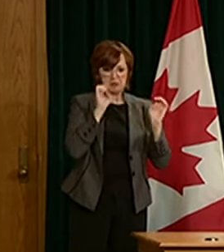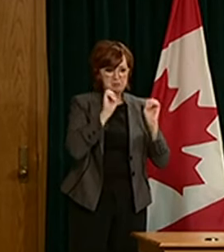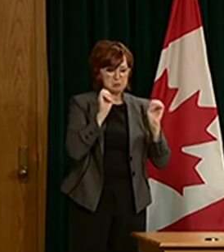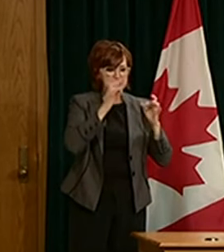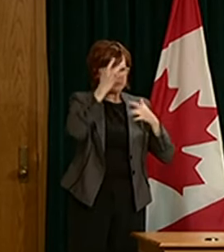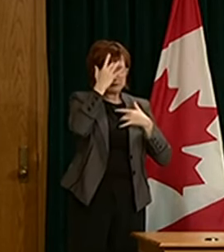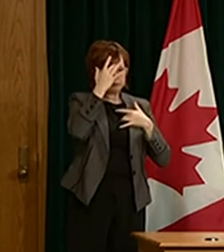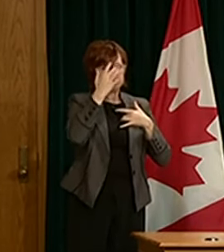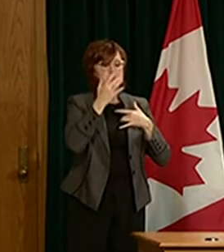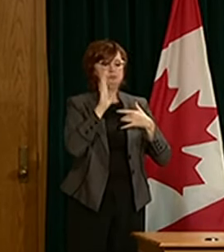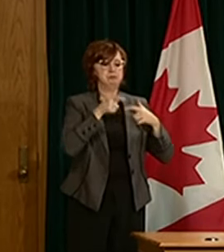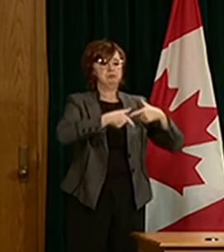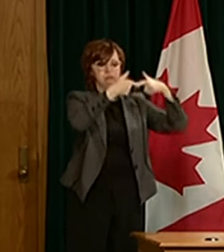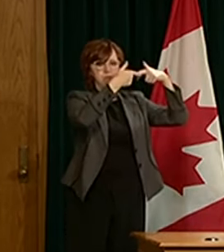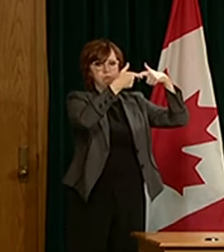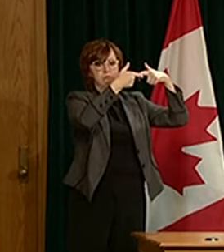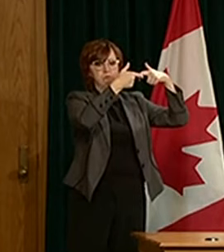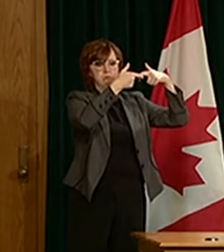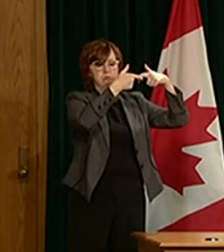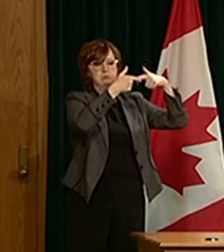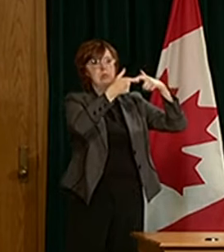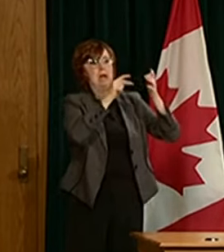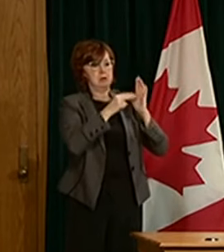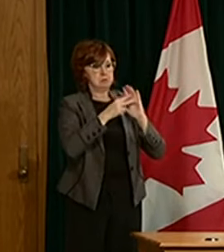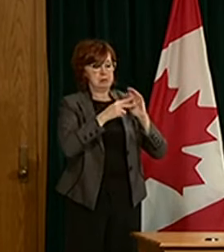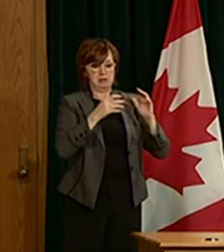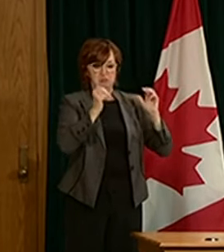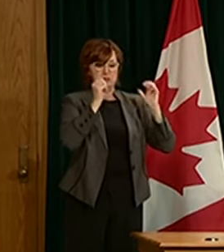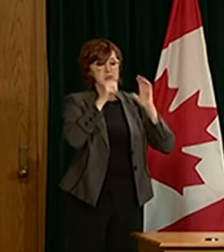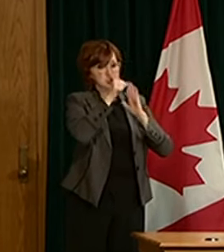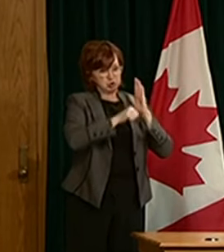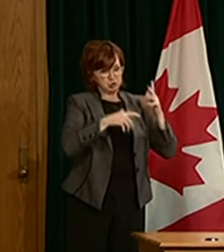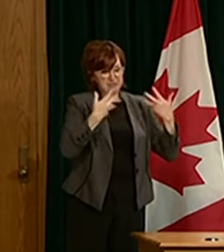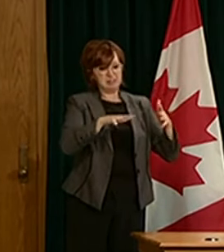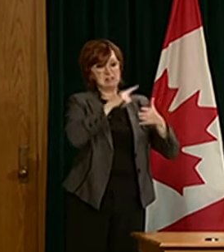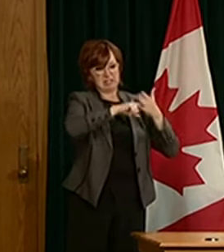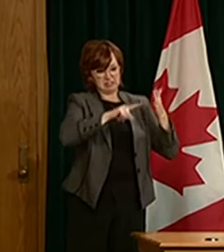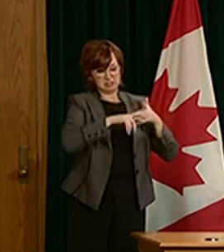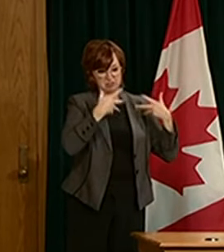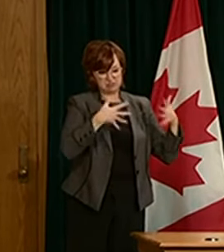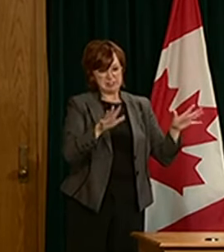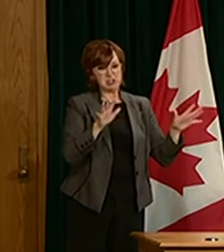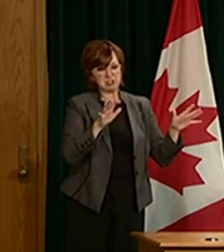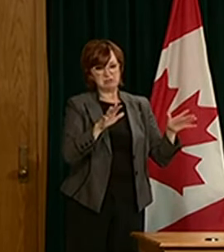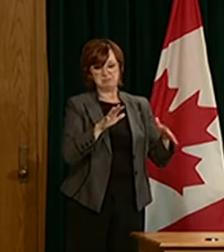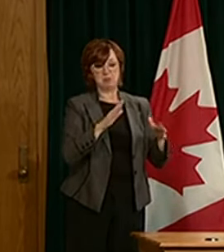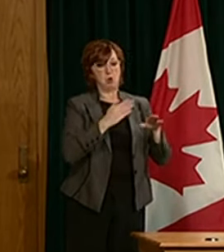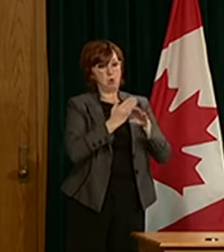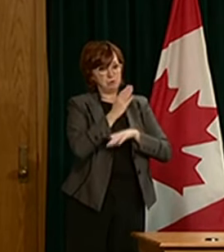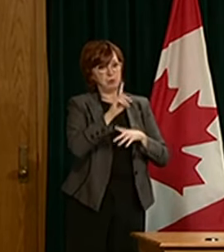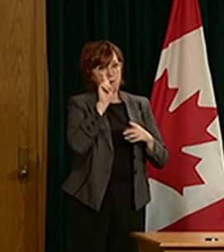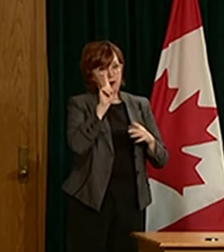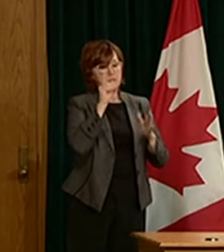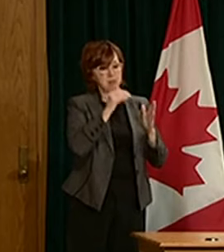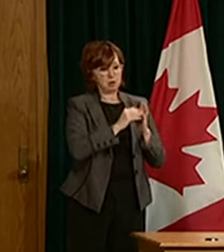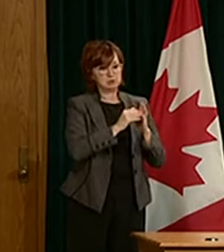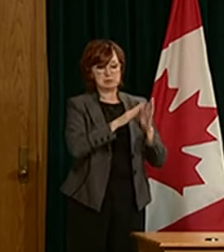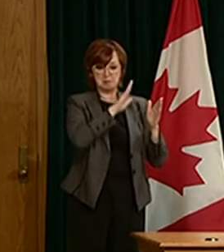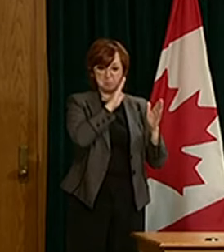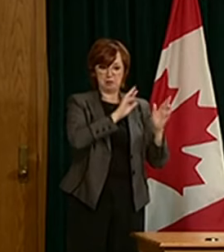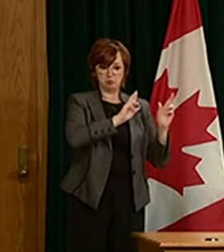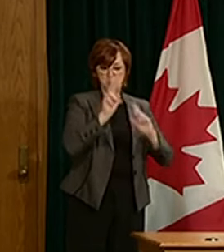across our acute hospitals. We are planning a staged expansion of acute care capacity. This is phased